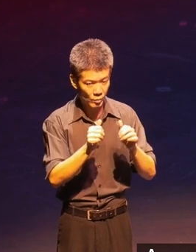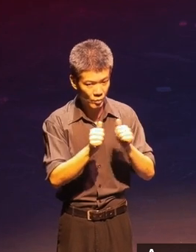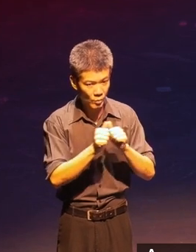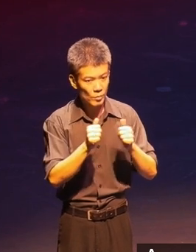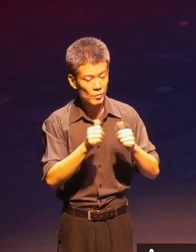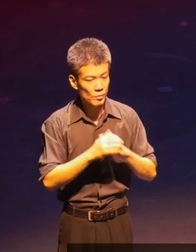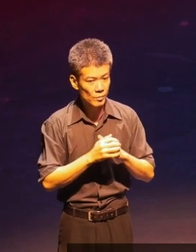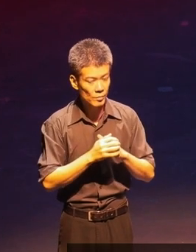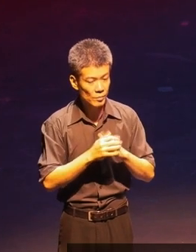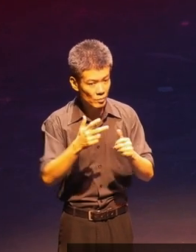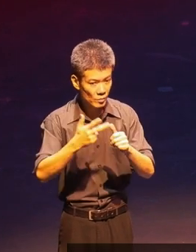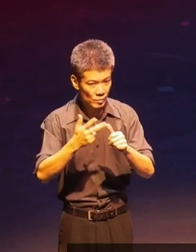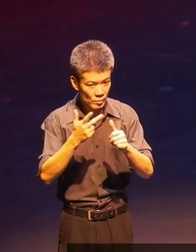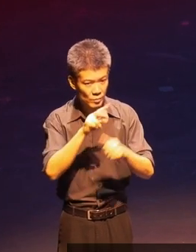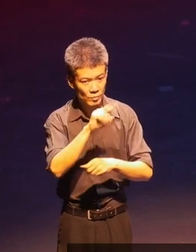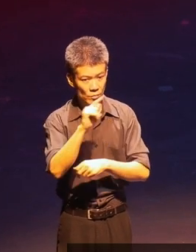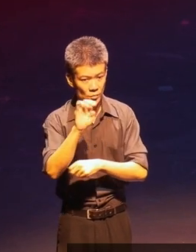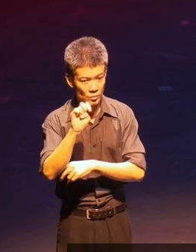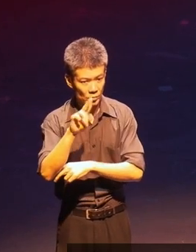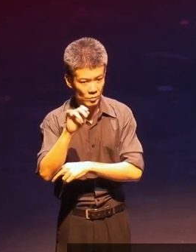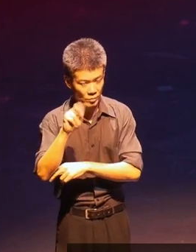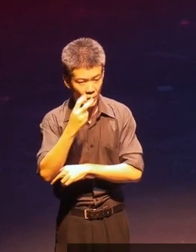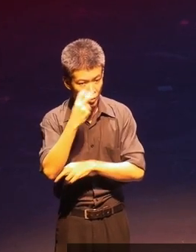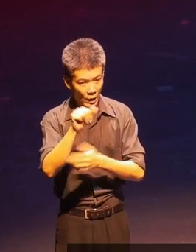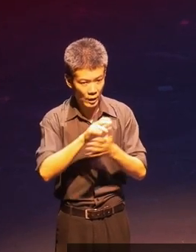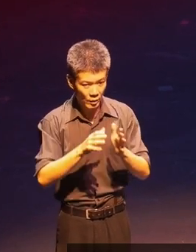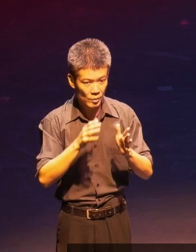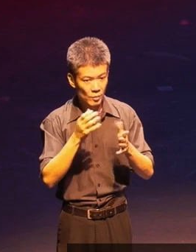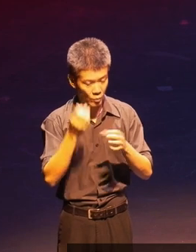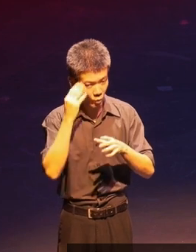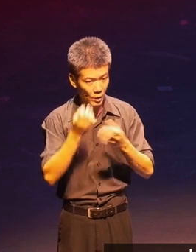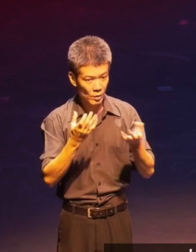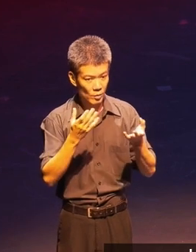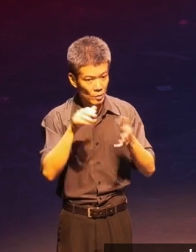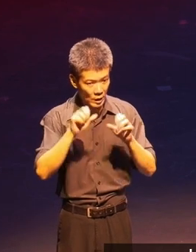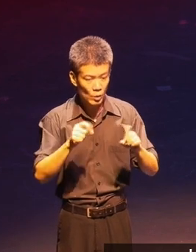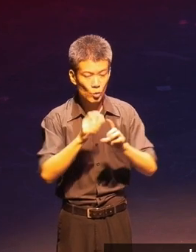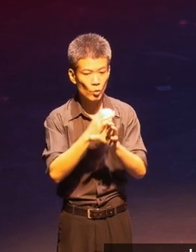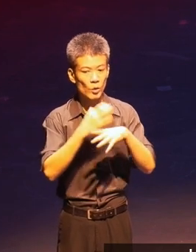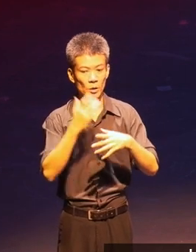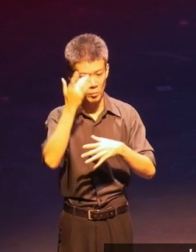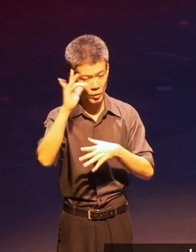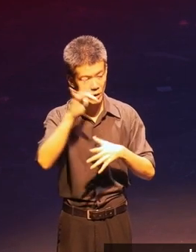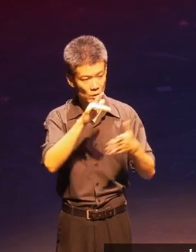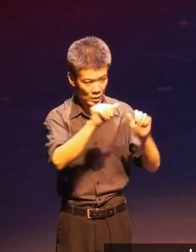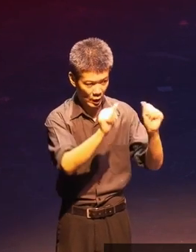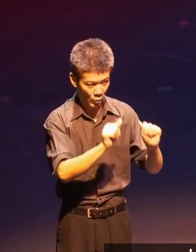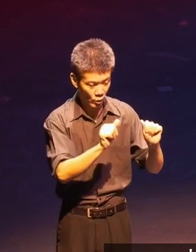becoming deaf. Third, Victor Tan, a blind artist known to many of us, who is able to create brilliant